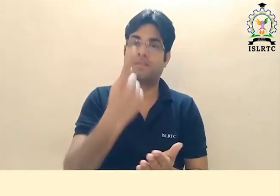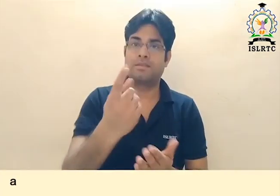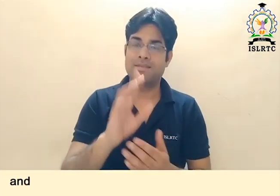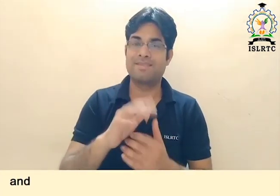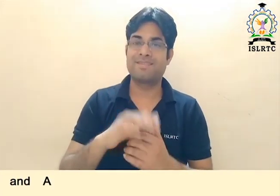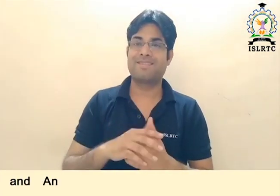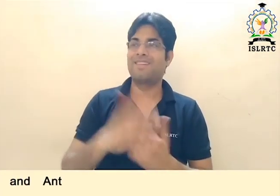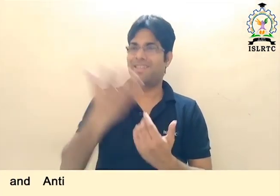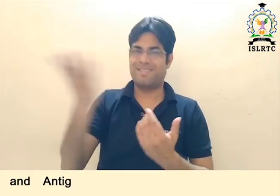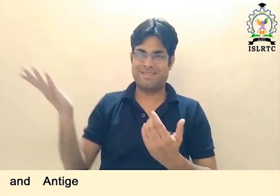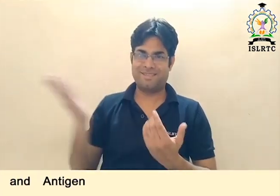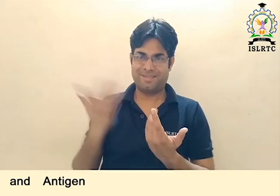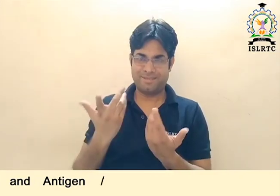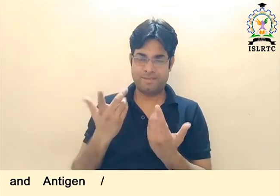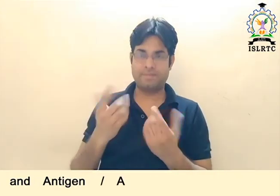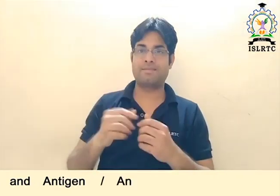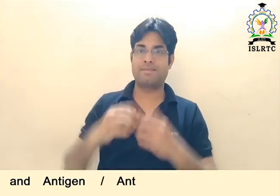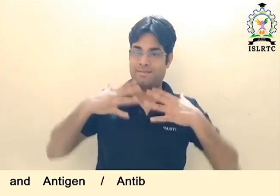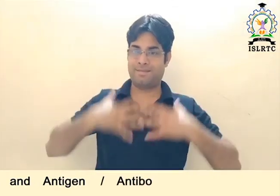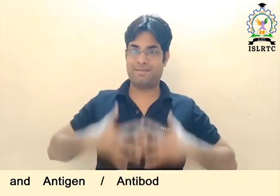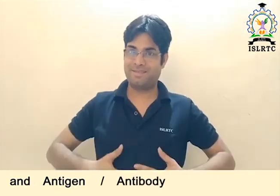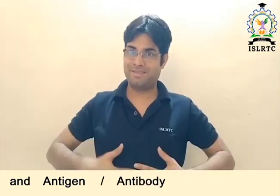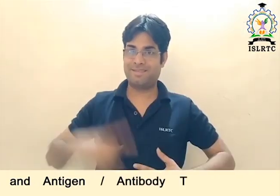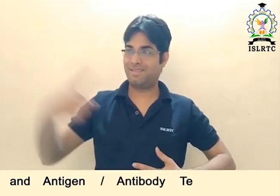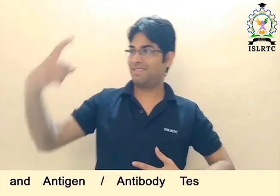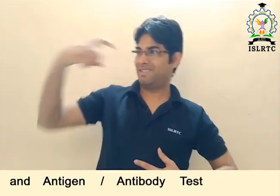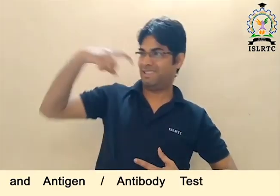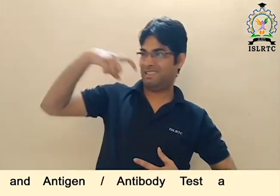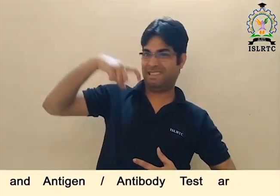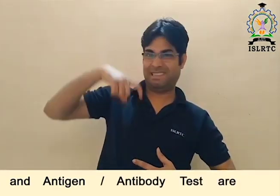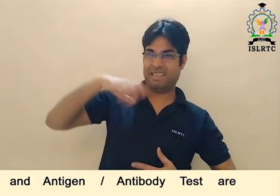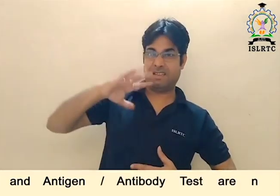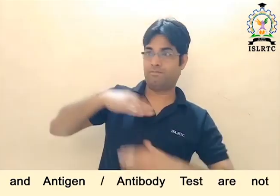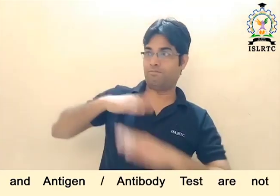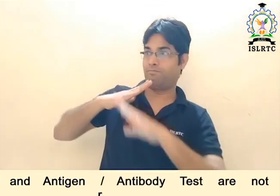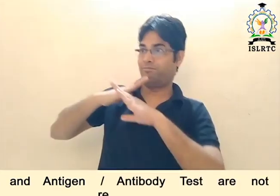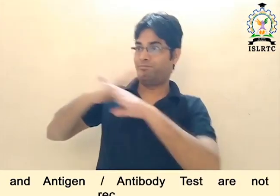antigen or antibody test are not recommended.